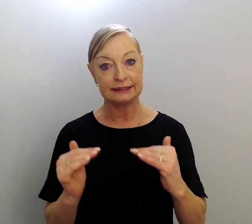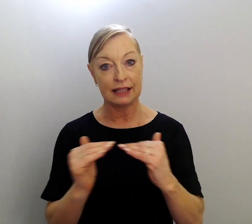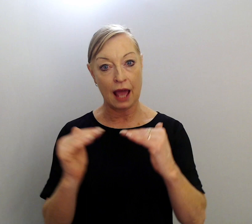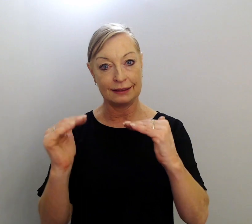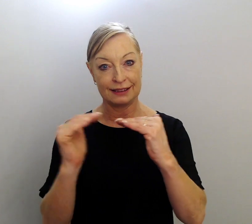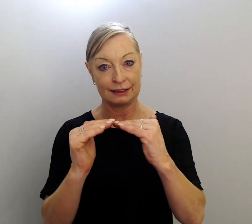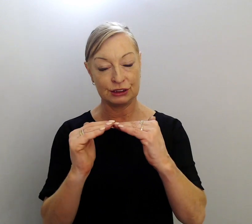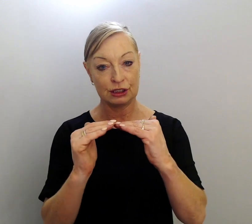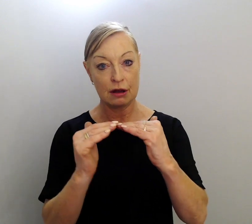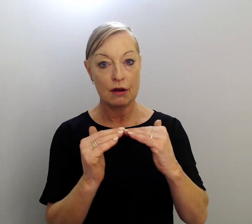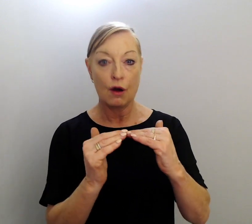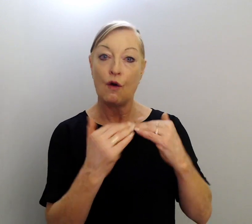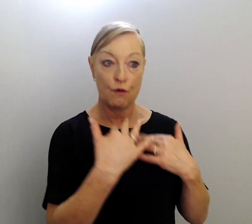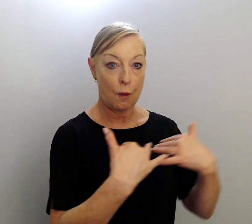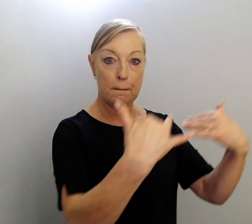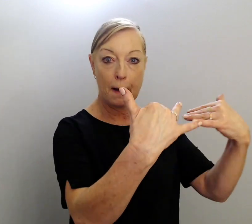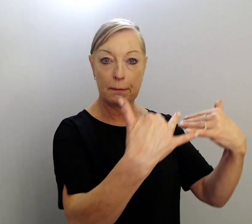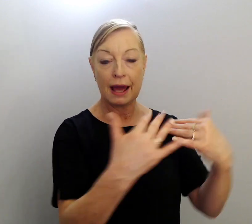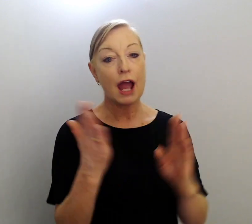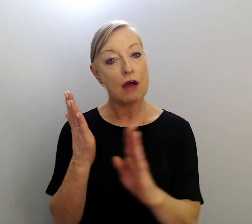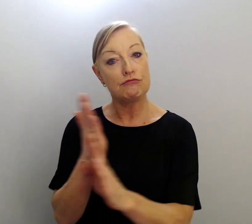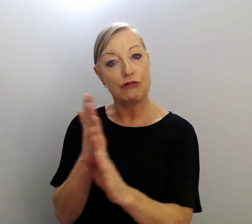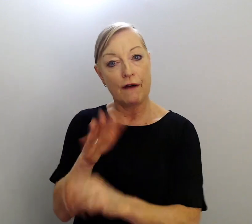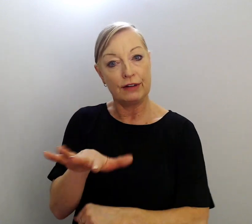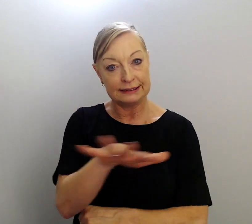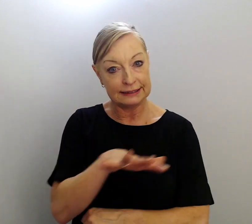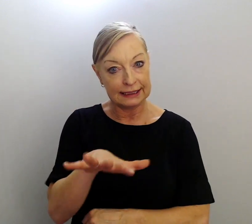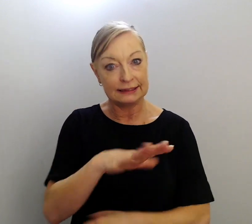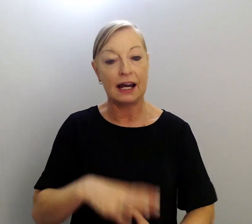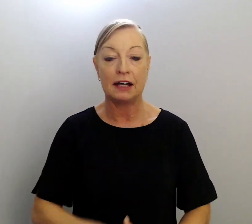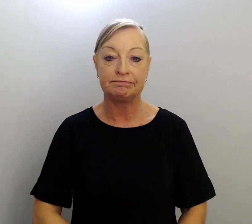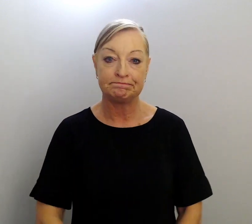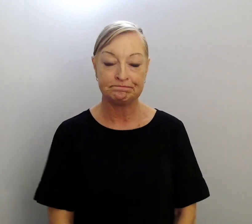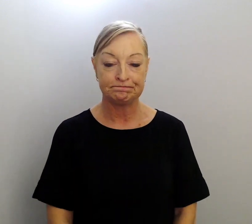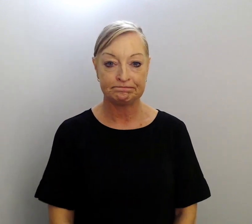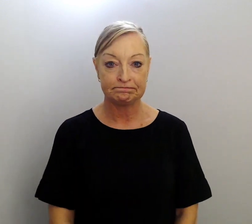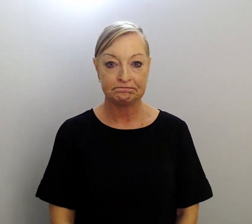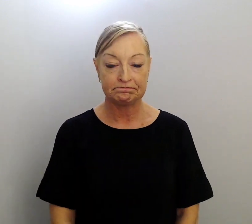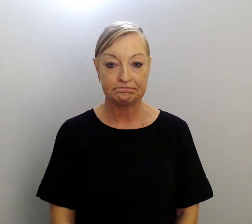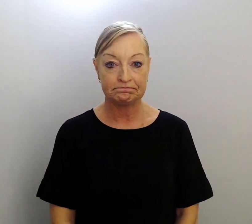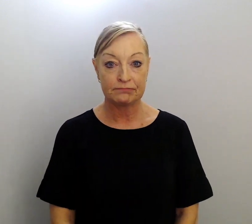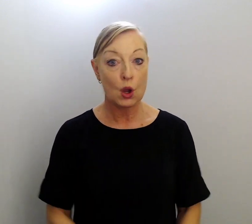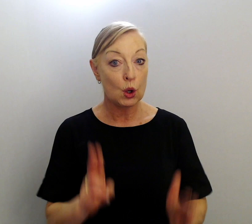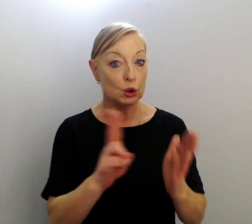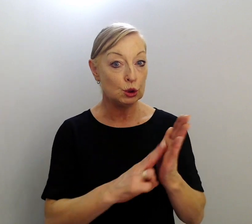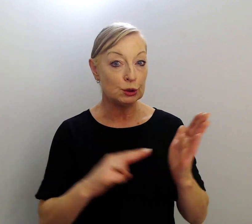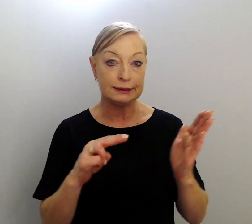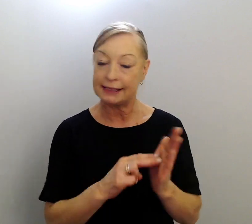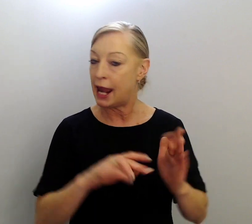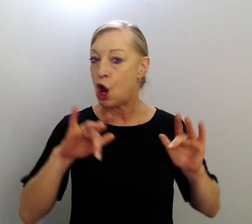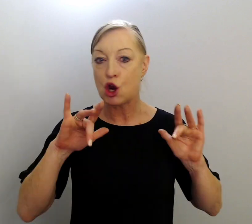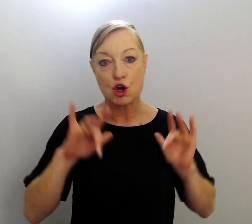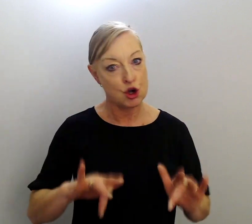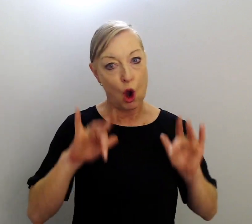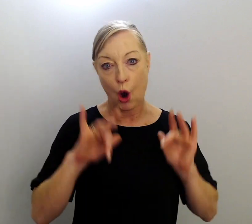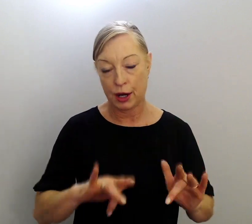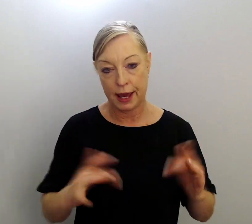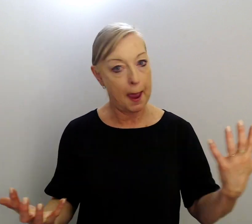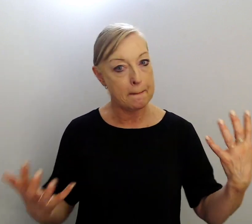minimum accessibility standards for public and private sectors. This country has